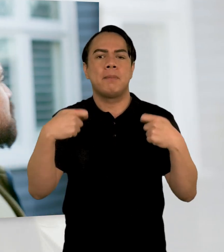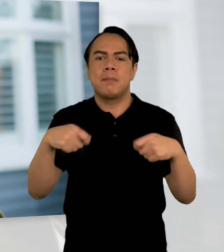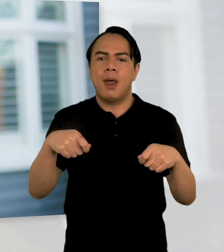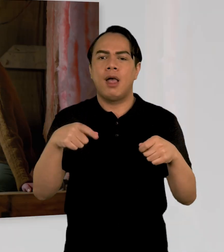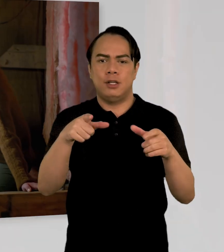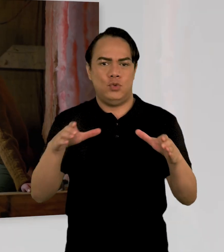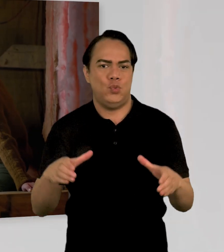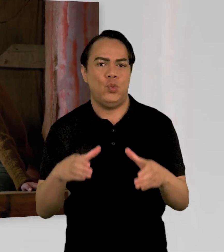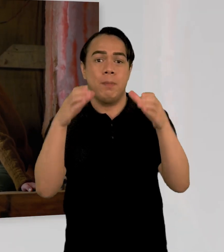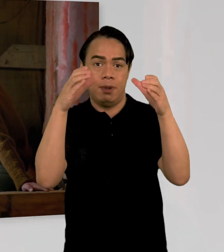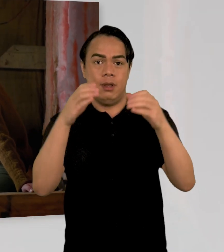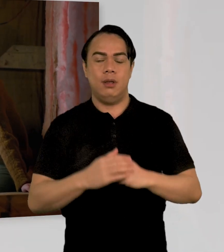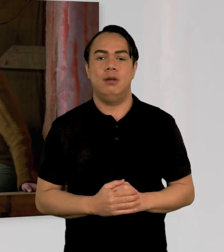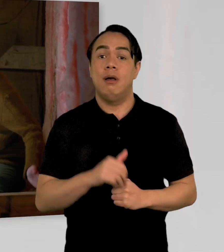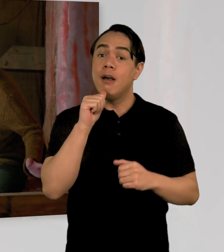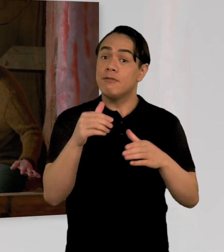What's that? I